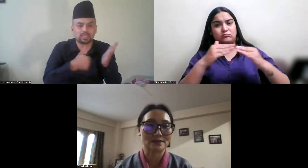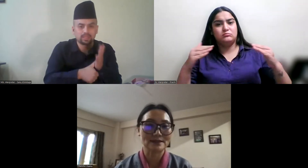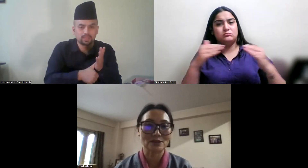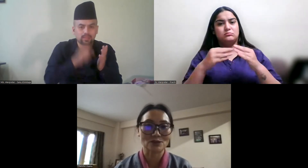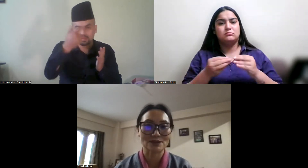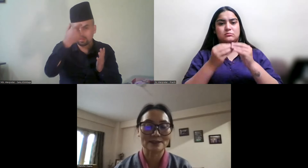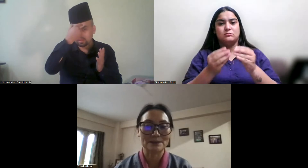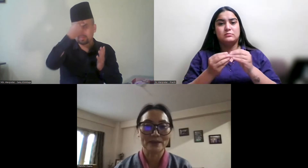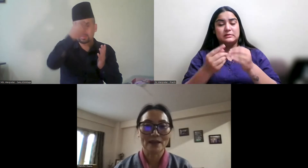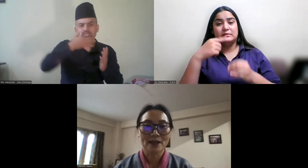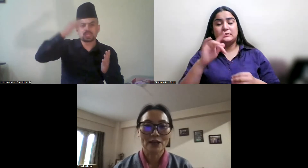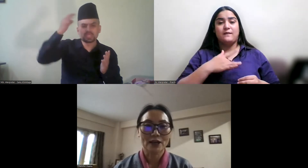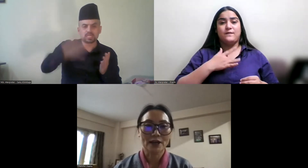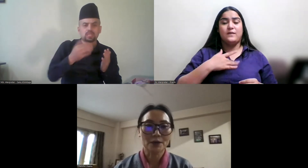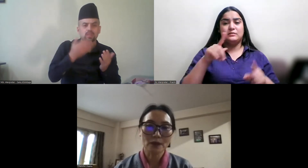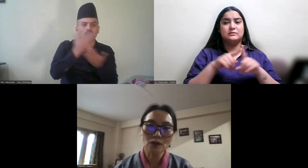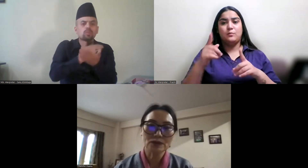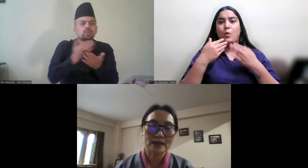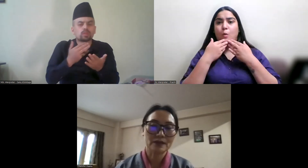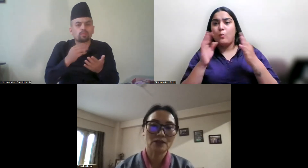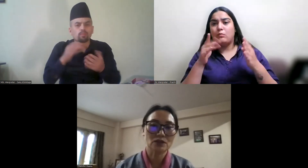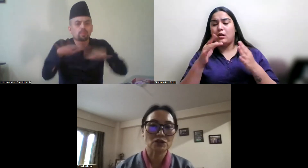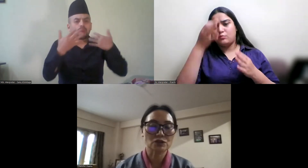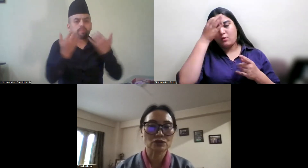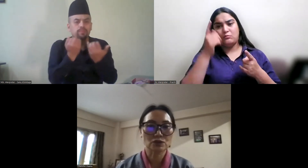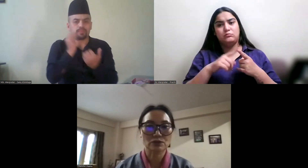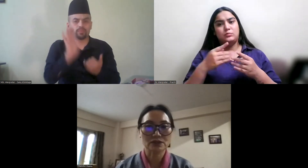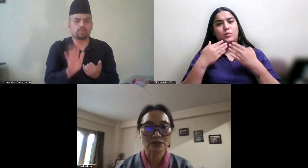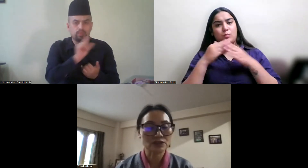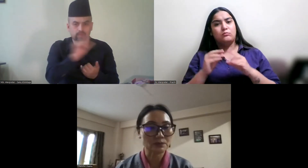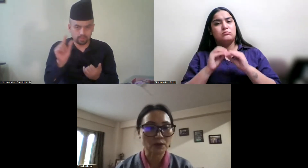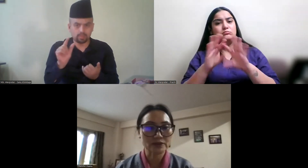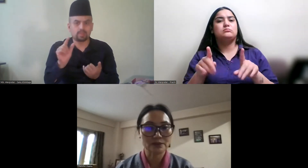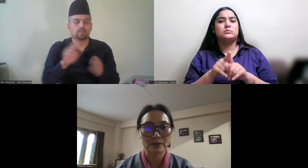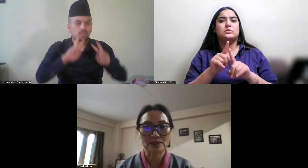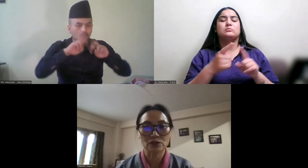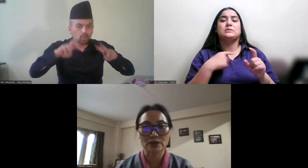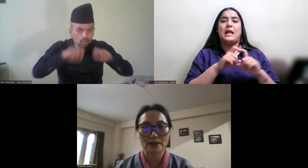influence decisions. We also advocate on issues through research